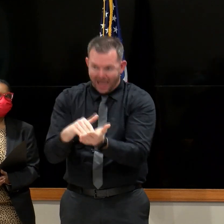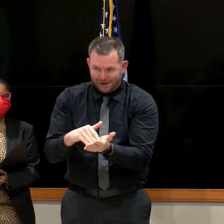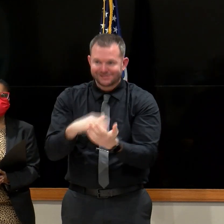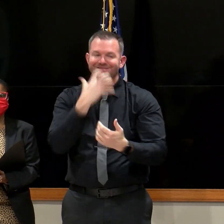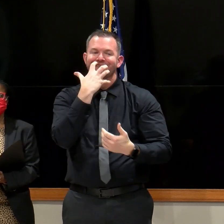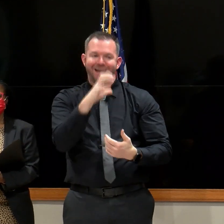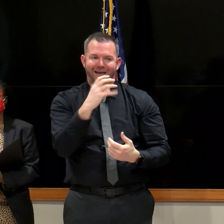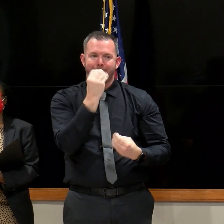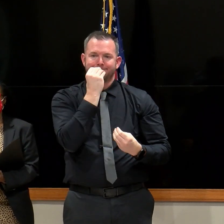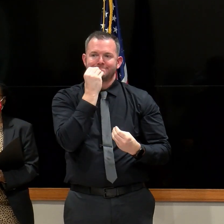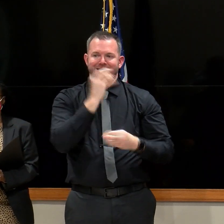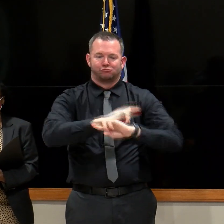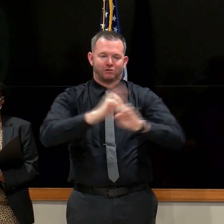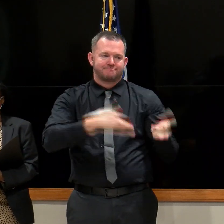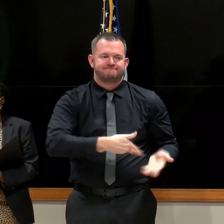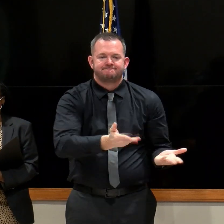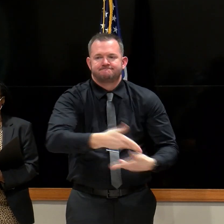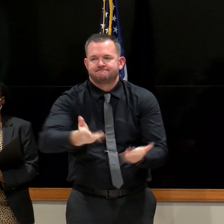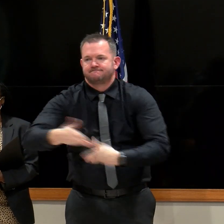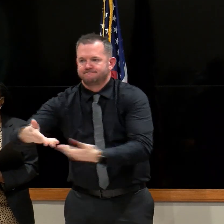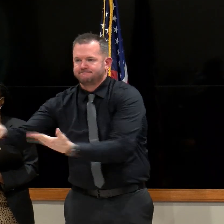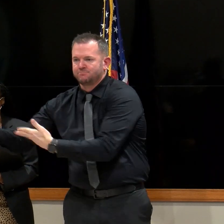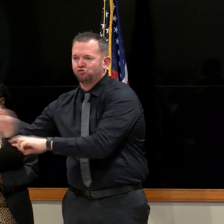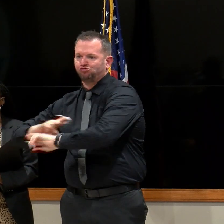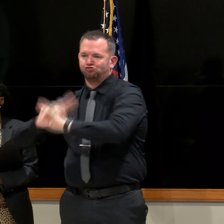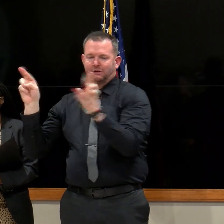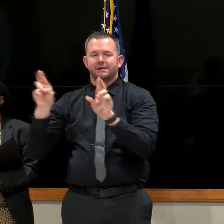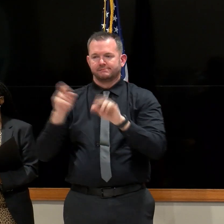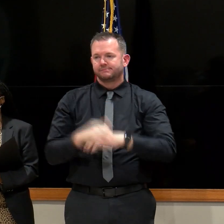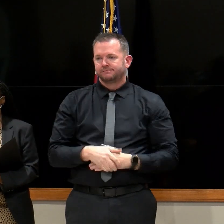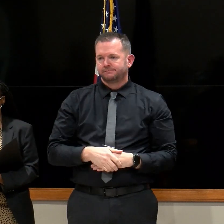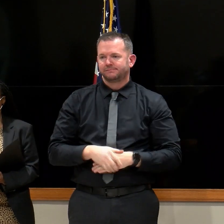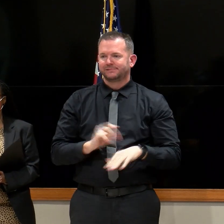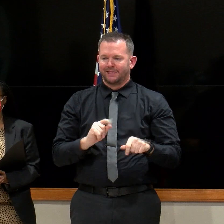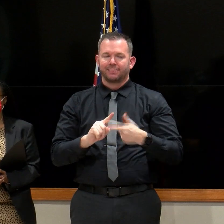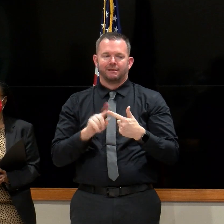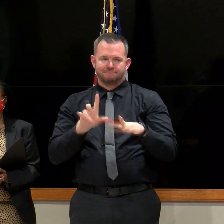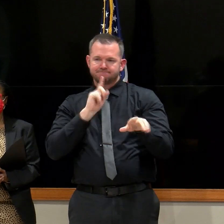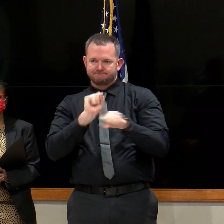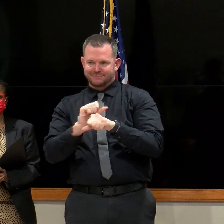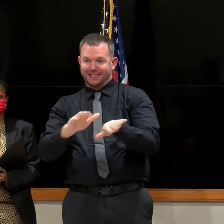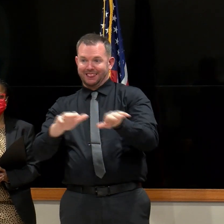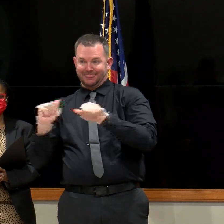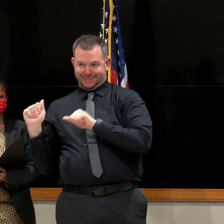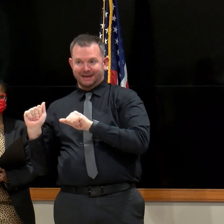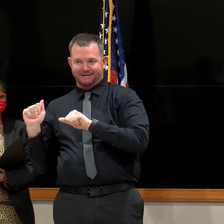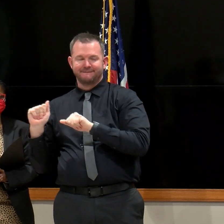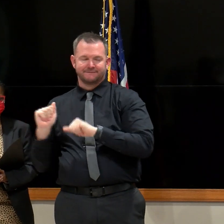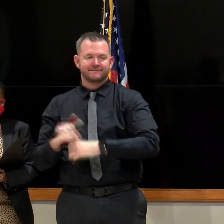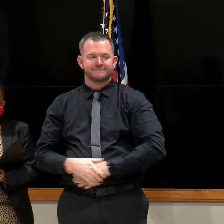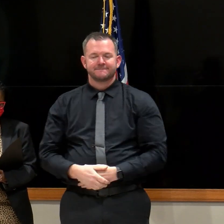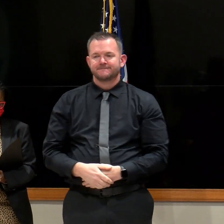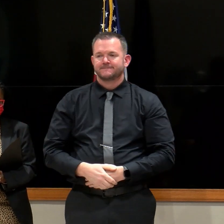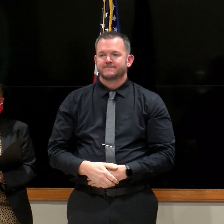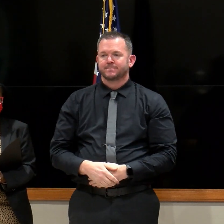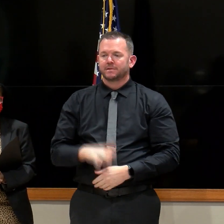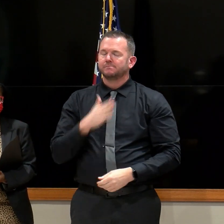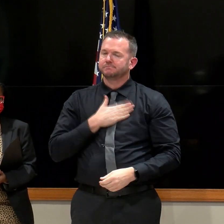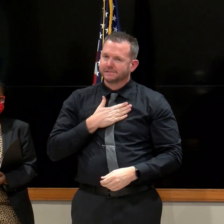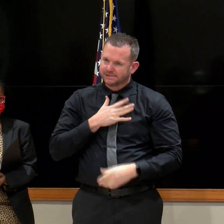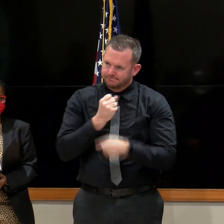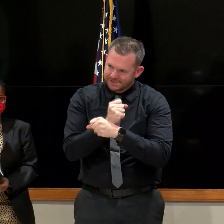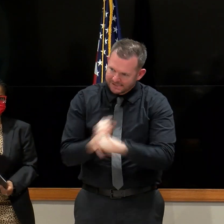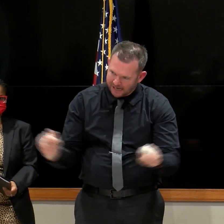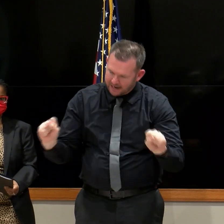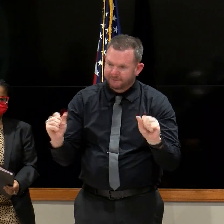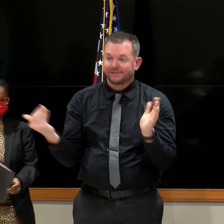and they'll be ready to be eaten when they leave the Super Feast. So please be safe. But again, the